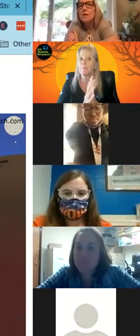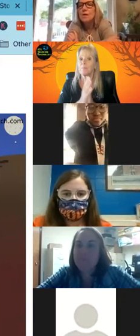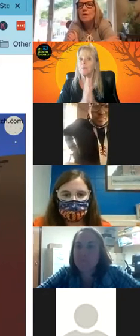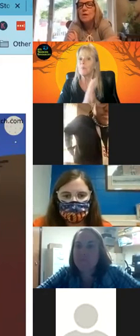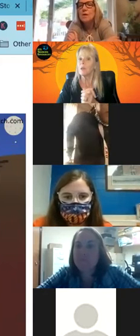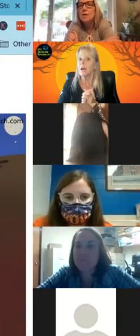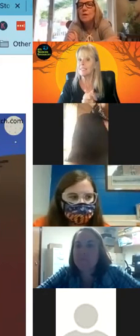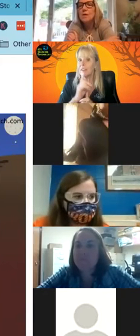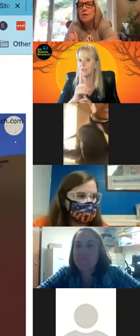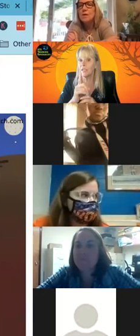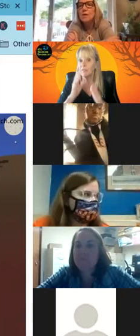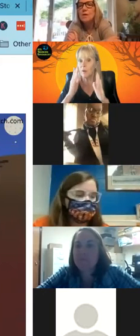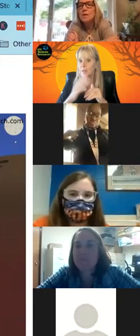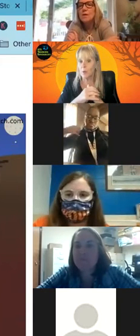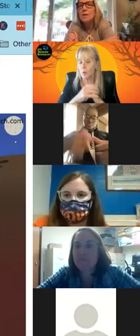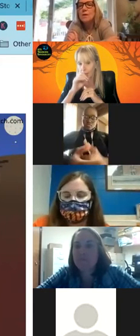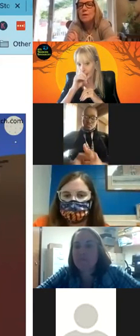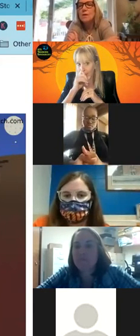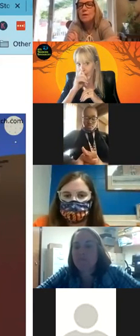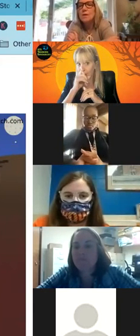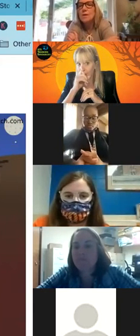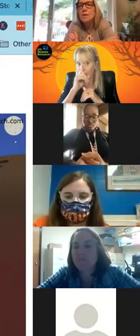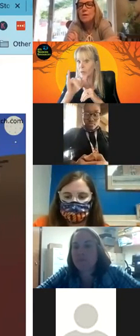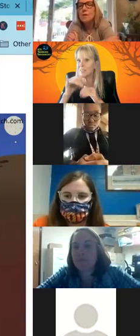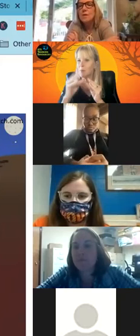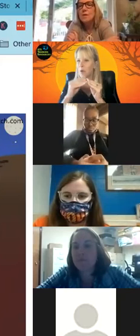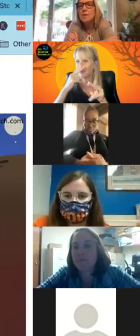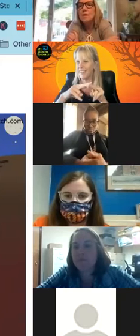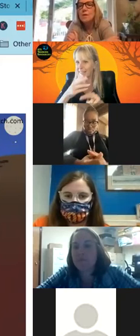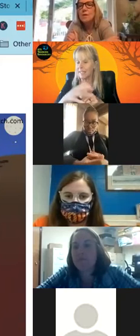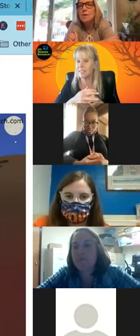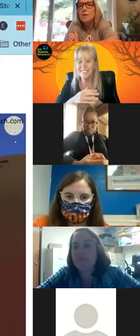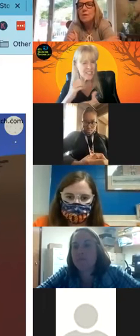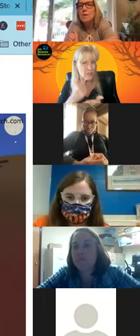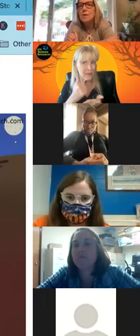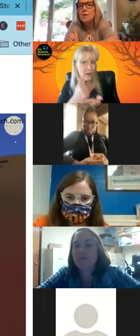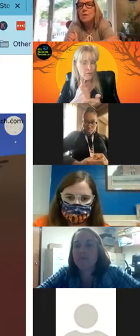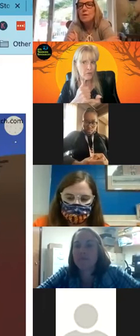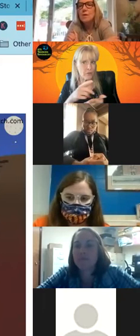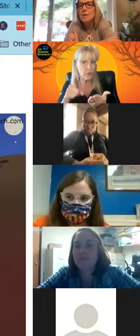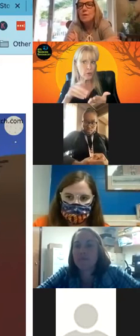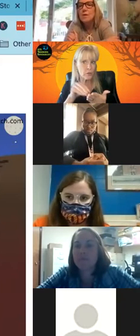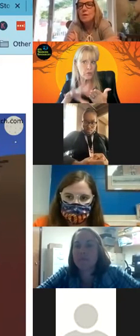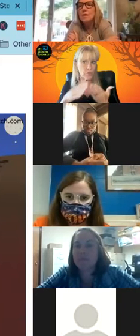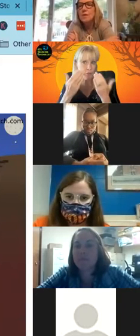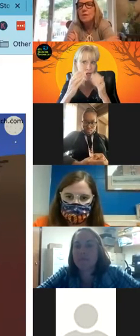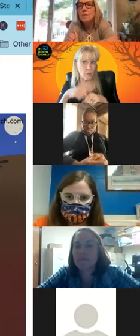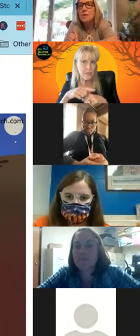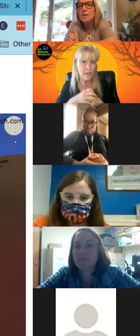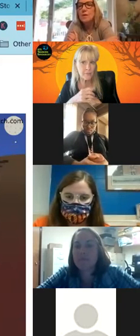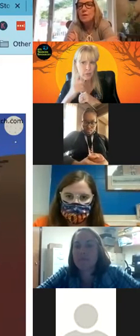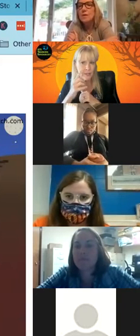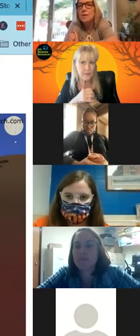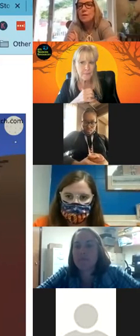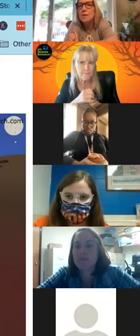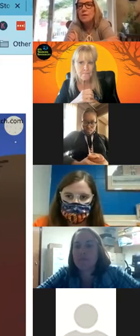to definitely focus on some more fun things. Is this going to be helpful for you and your students for Halloween